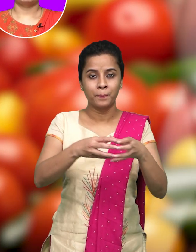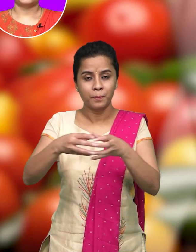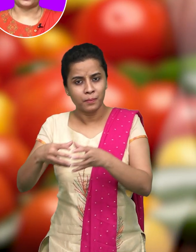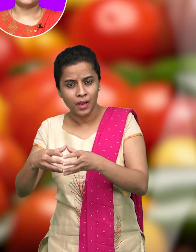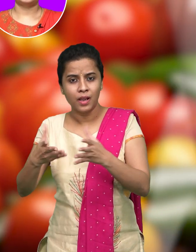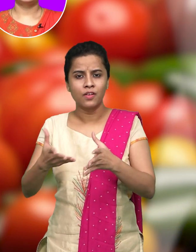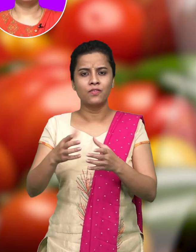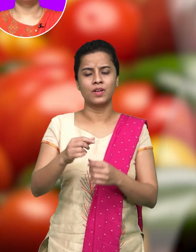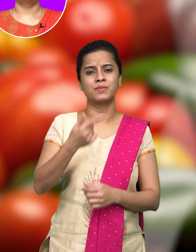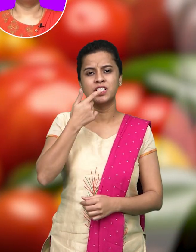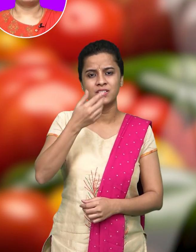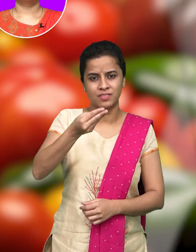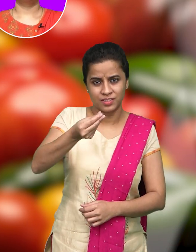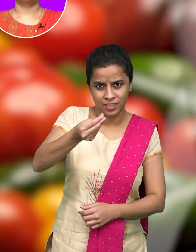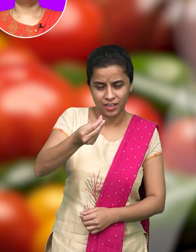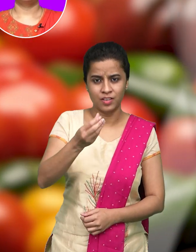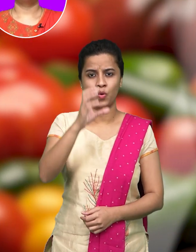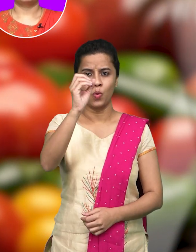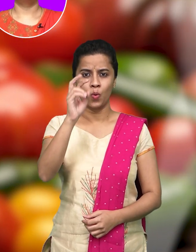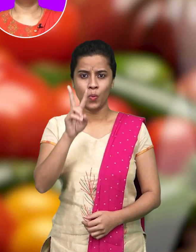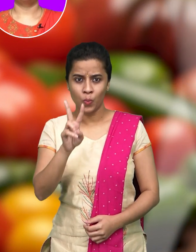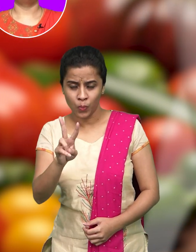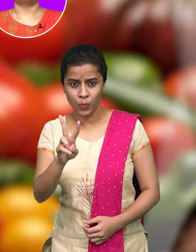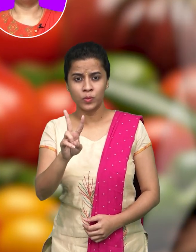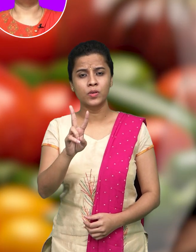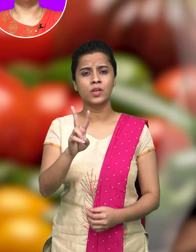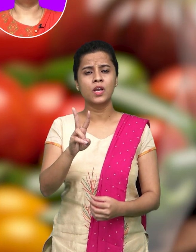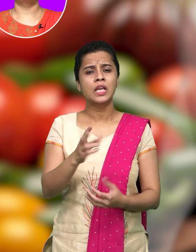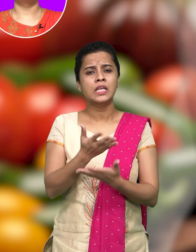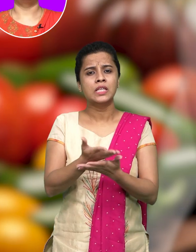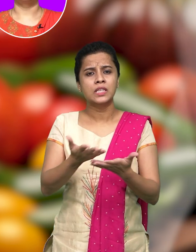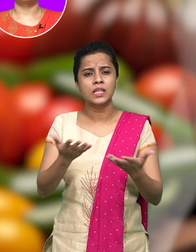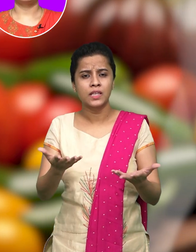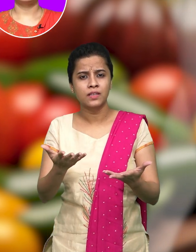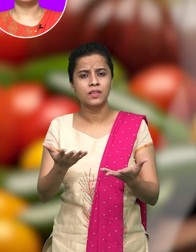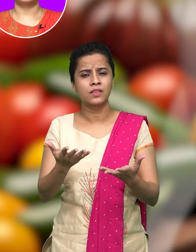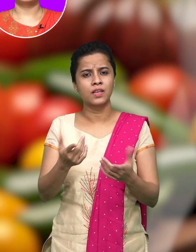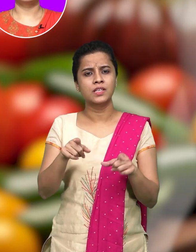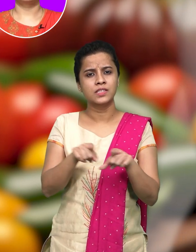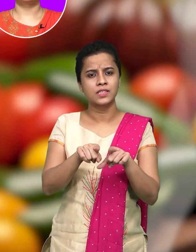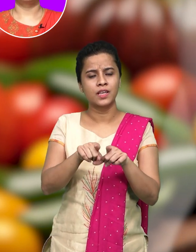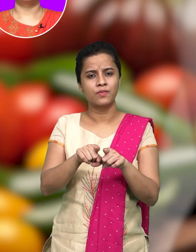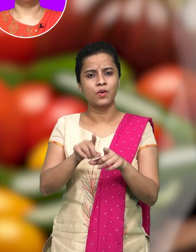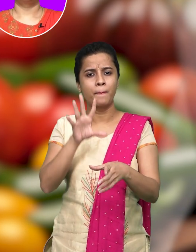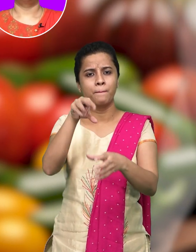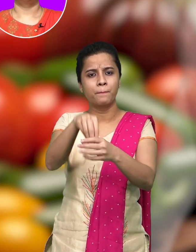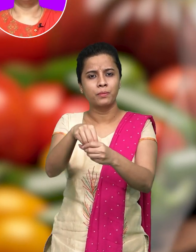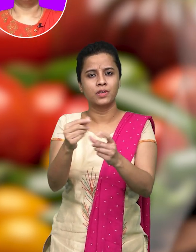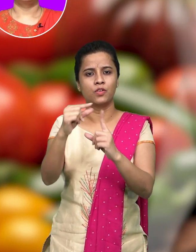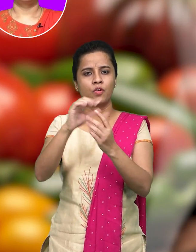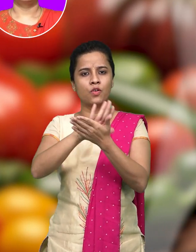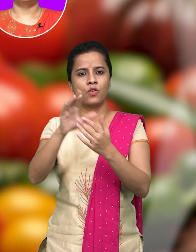Apart from starch, oxygen is also a product of photosynthesis.